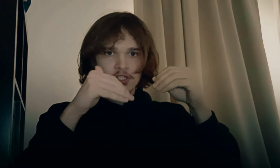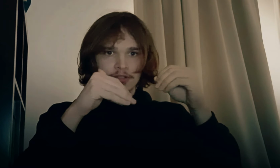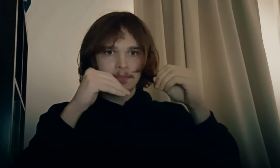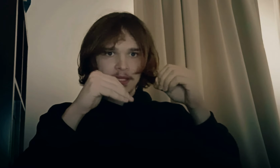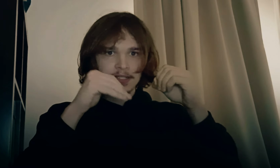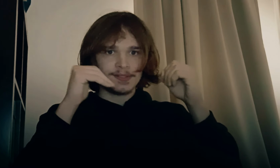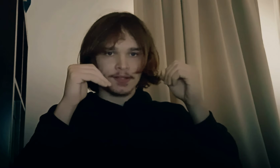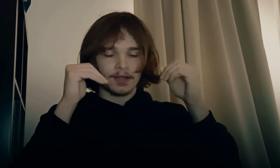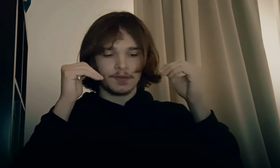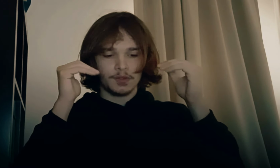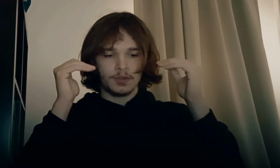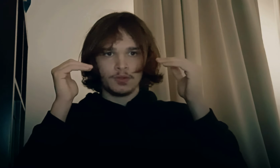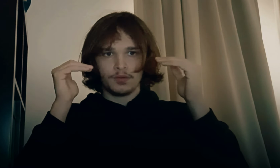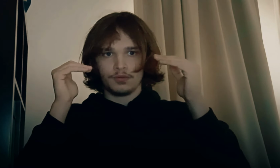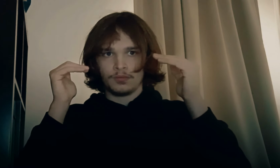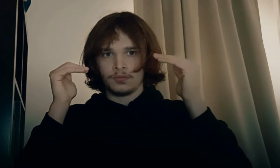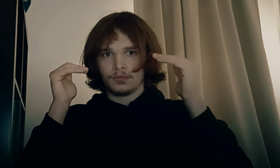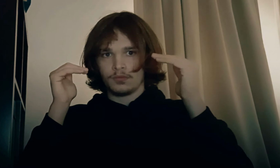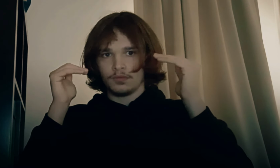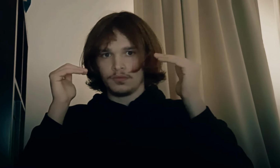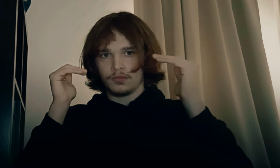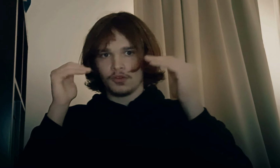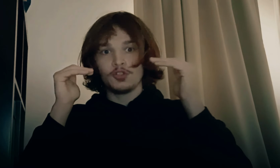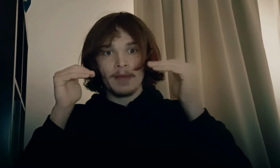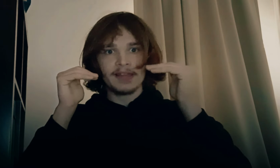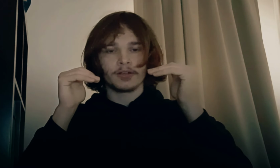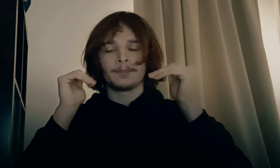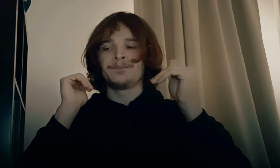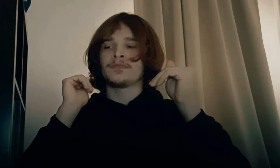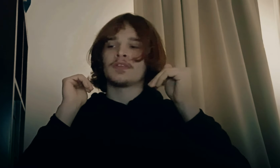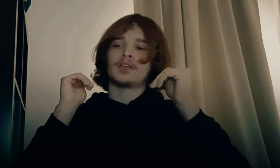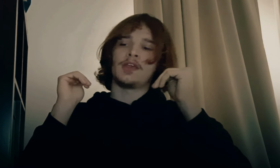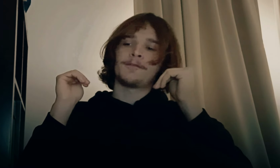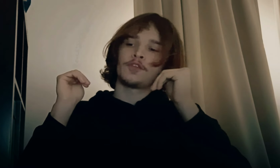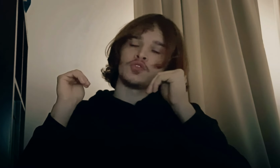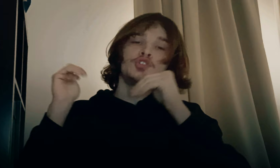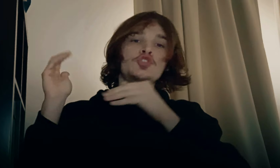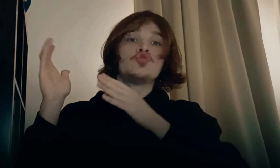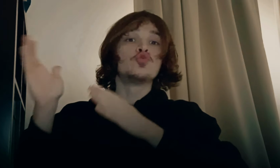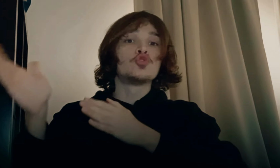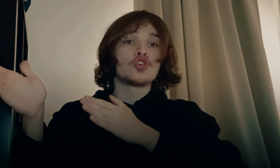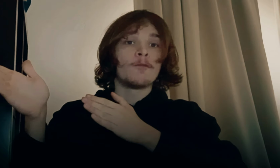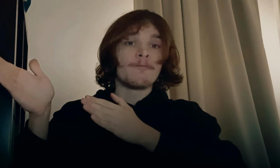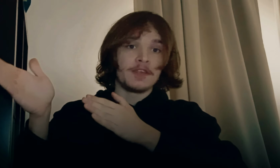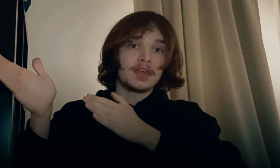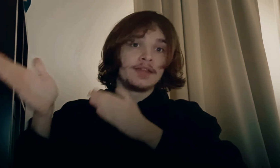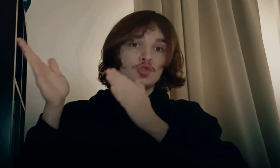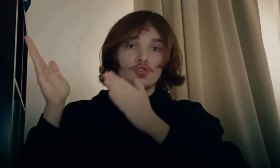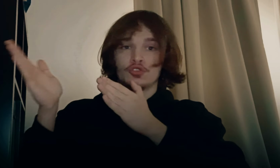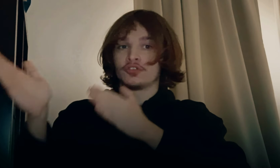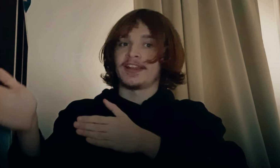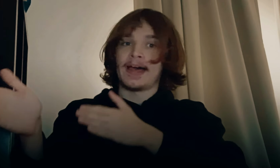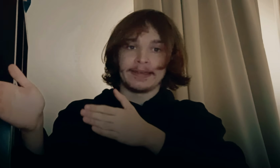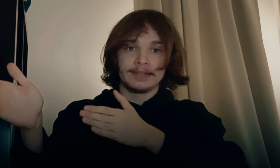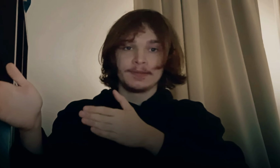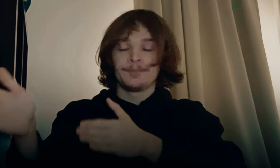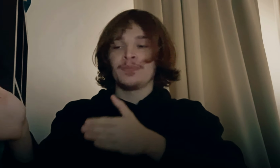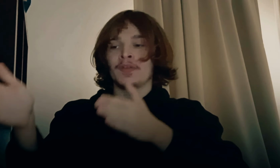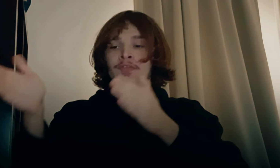Being masculine means that doesn't matter if you need to do something and you don't like it.